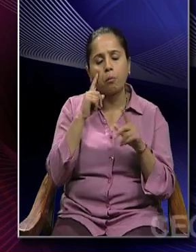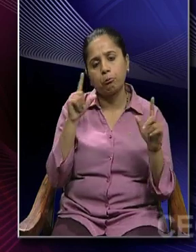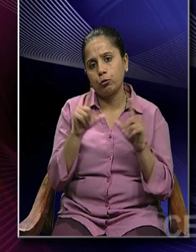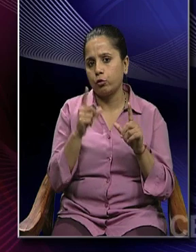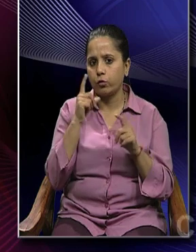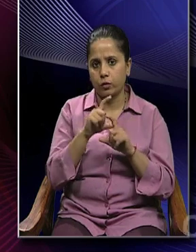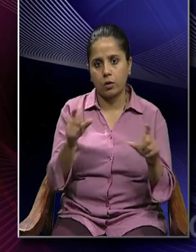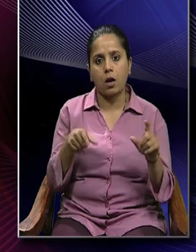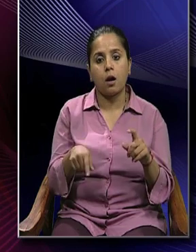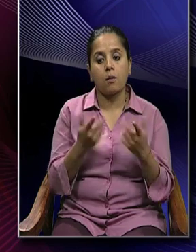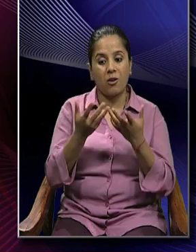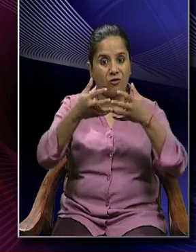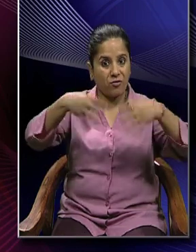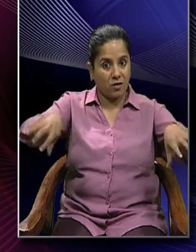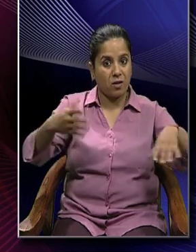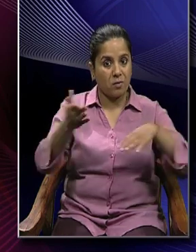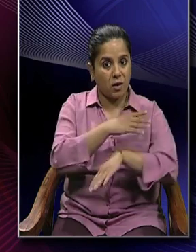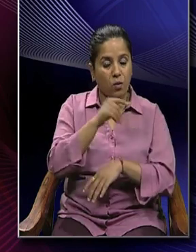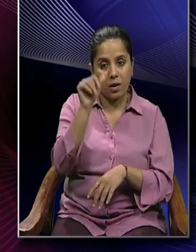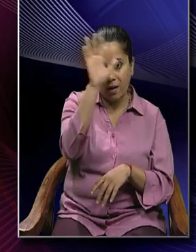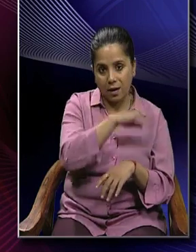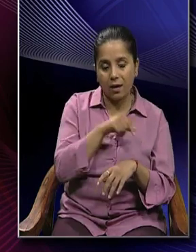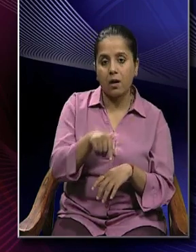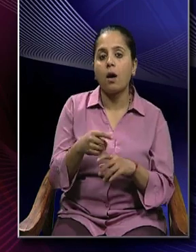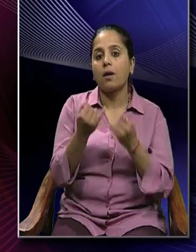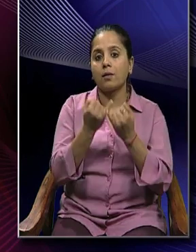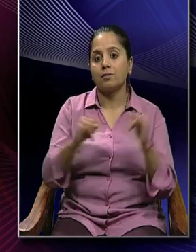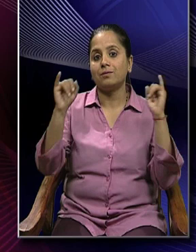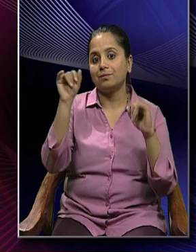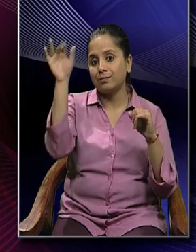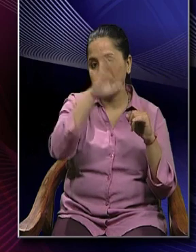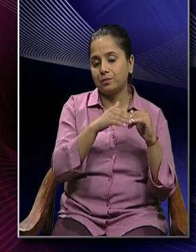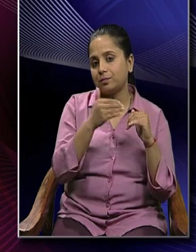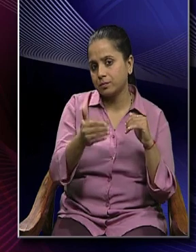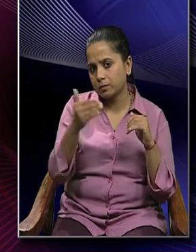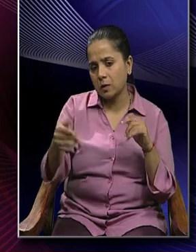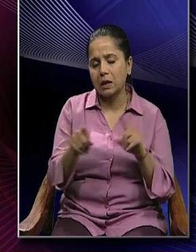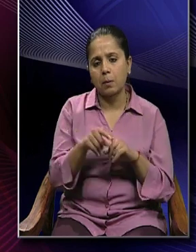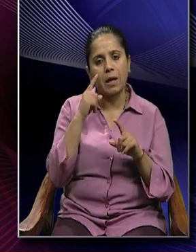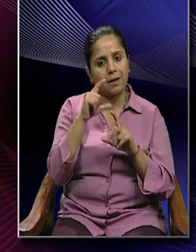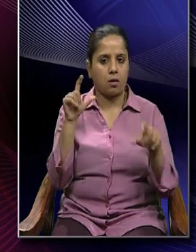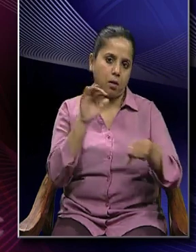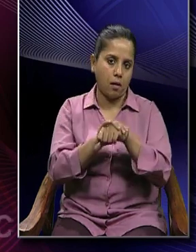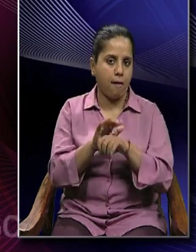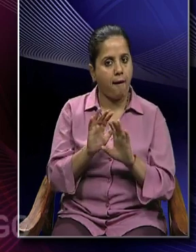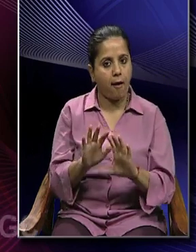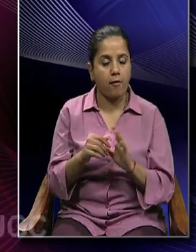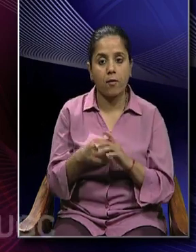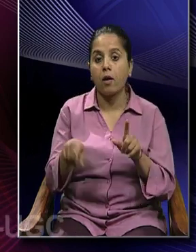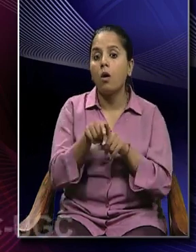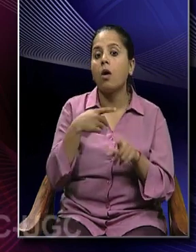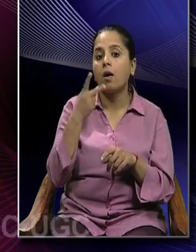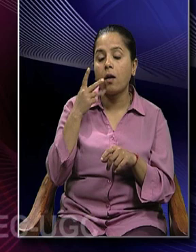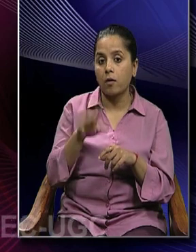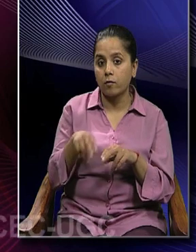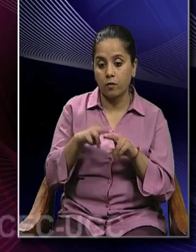even before the partition of India and the independence of India and thereafter as well. And we also see that the